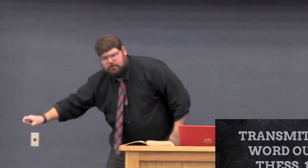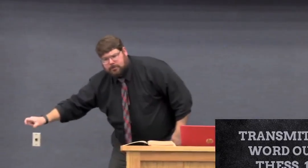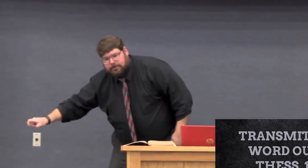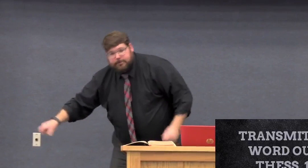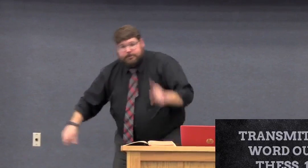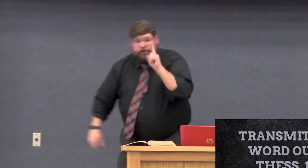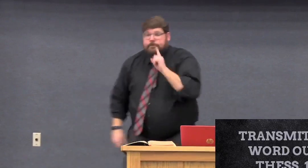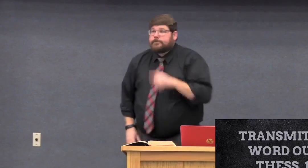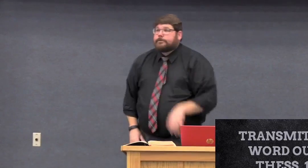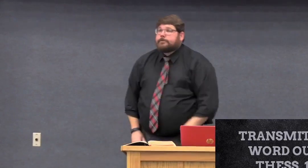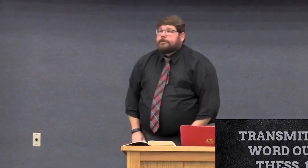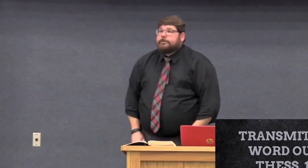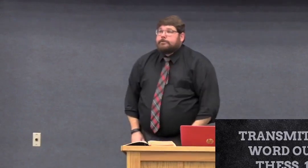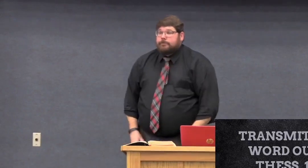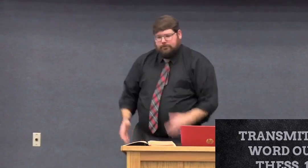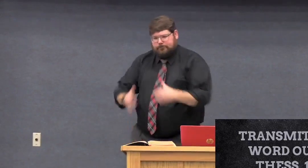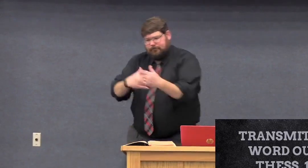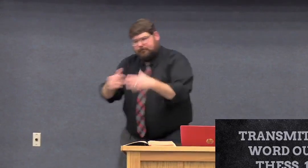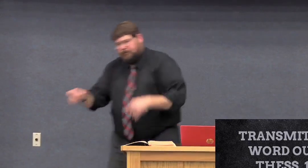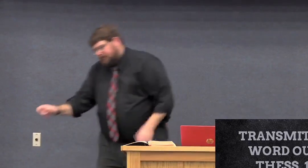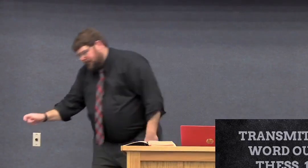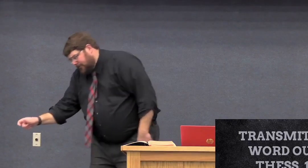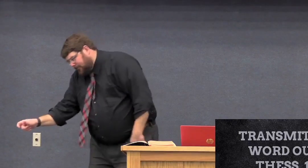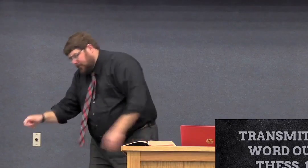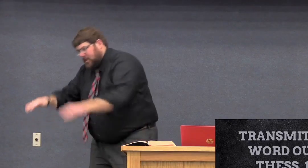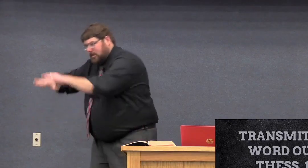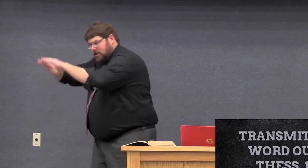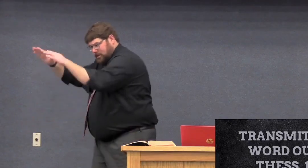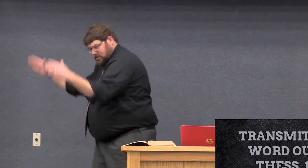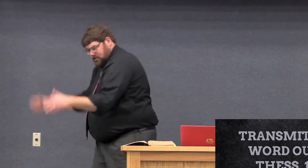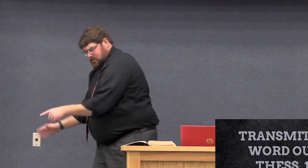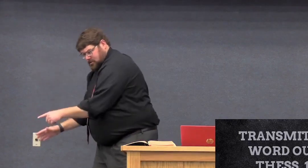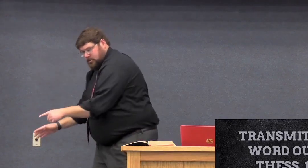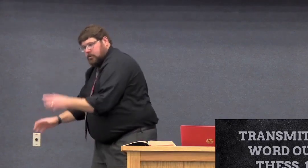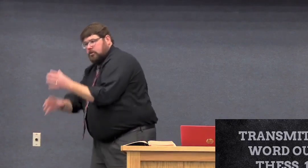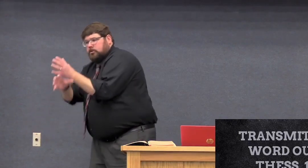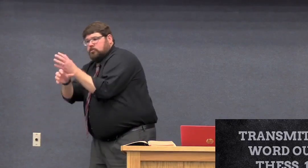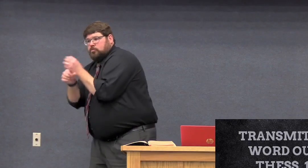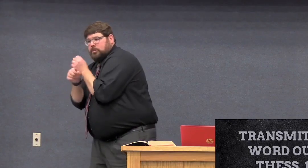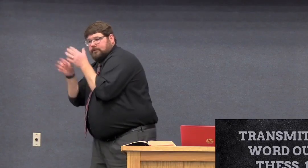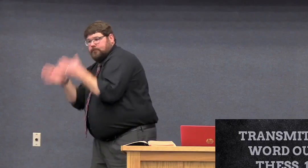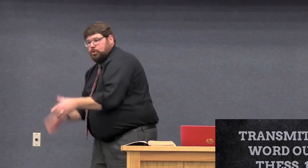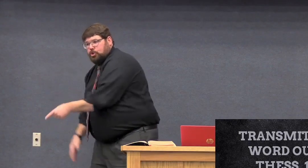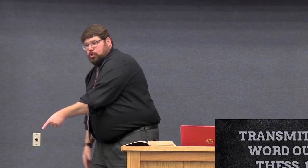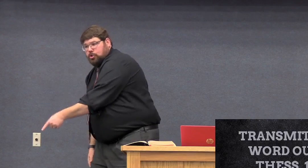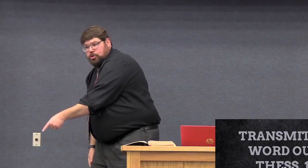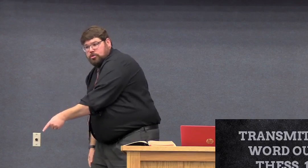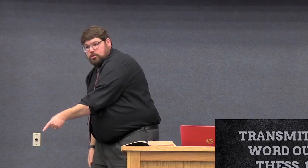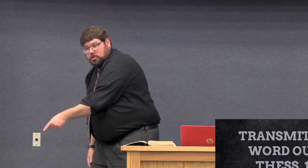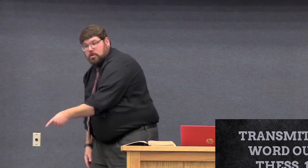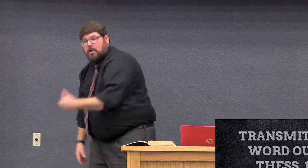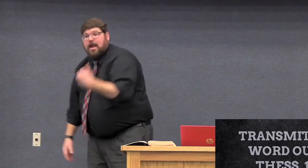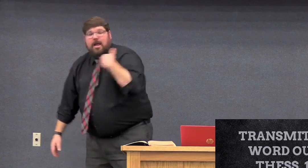a speech, you would tune in to the radio. The deaf people just sat there not knowing what's going on, but they would tune into that